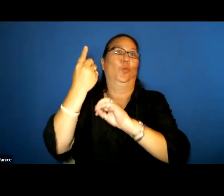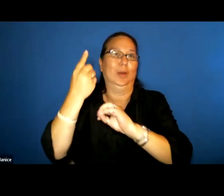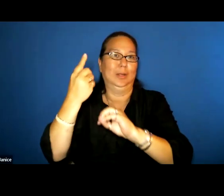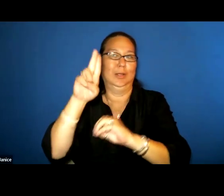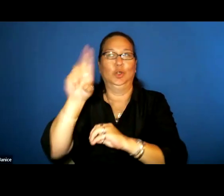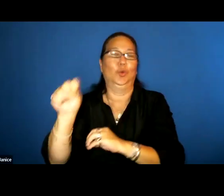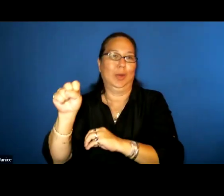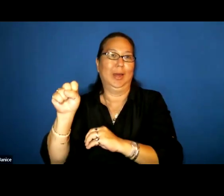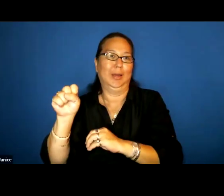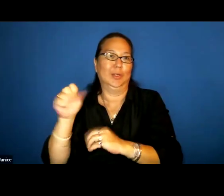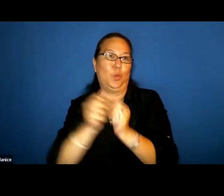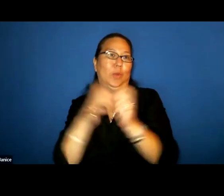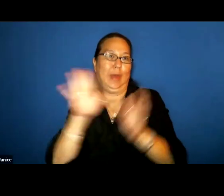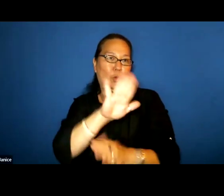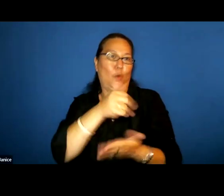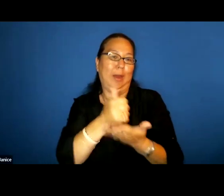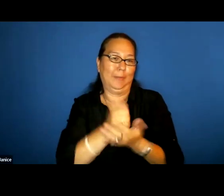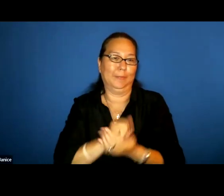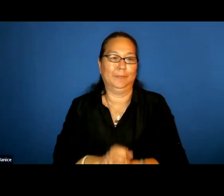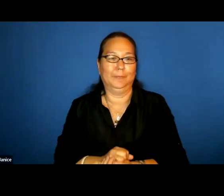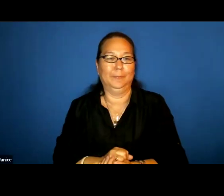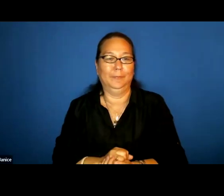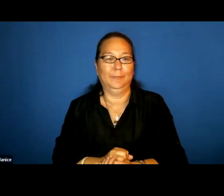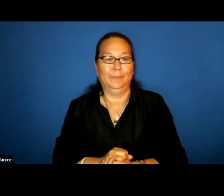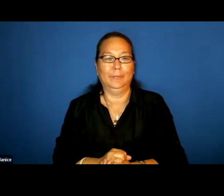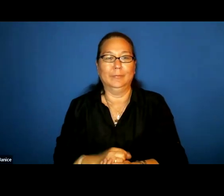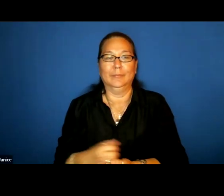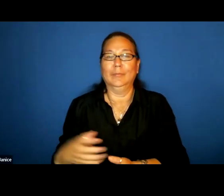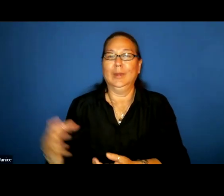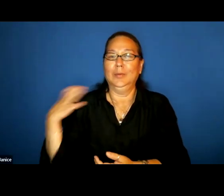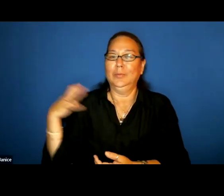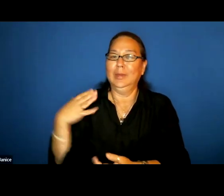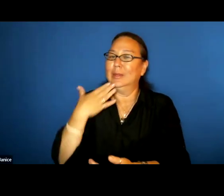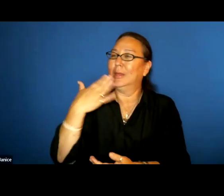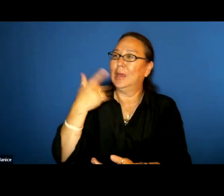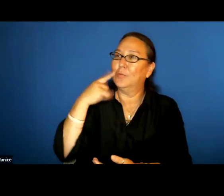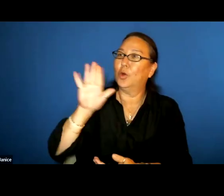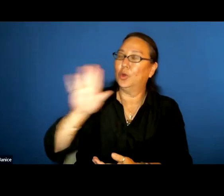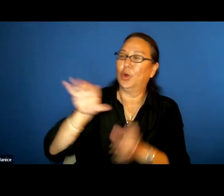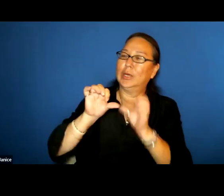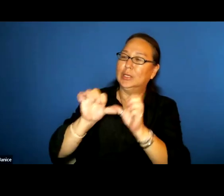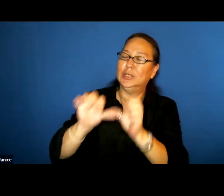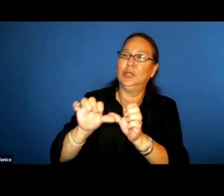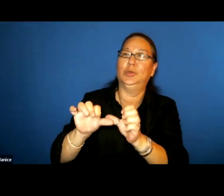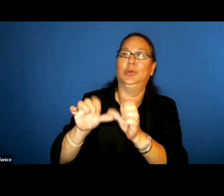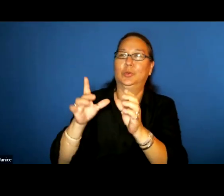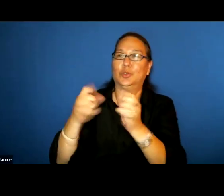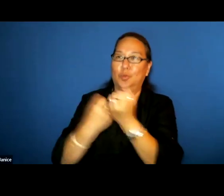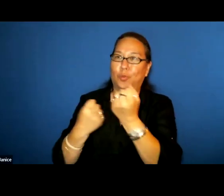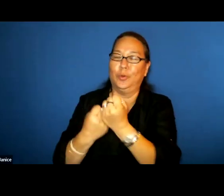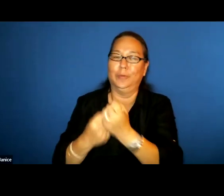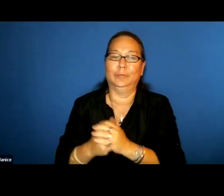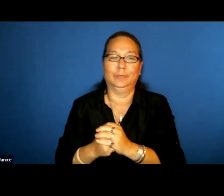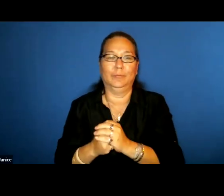Thank you so much. All of your continued support. Right. Superintendent Skipper, I'll now pass it on to